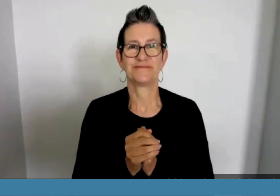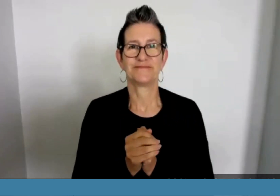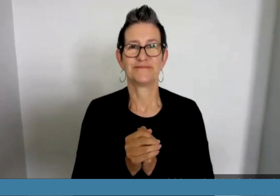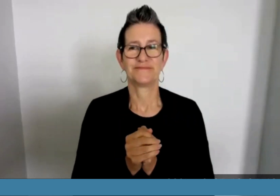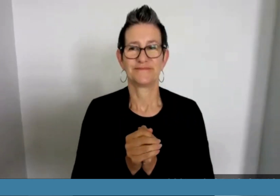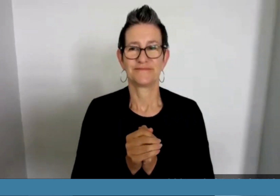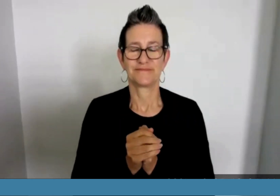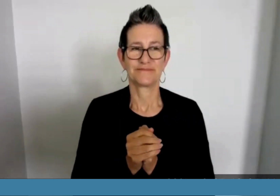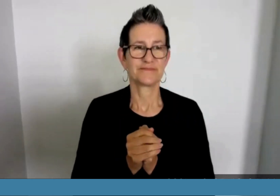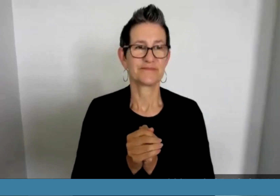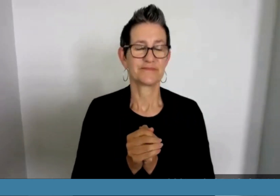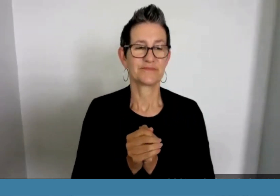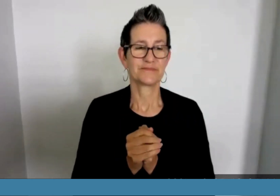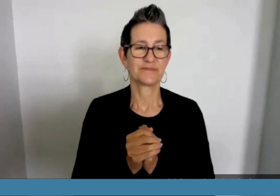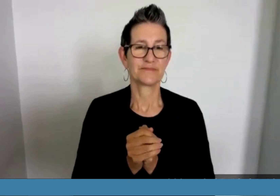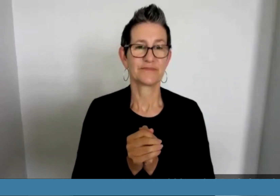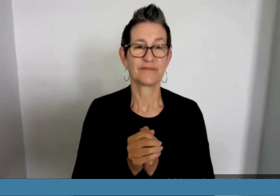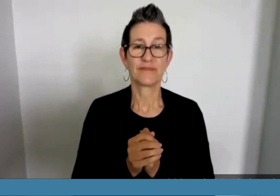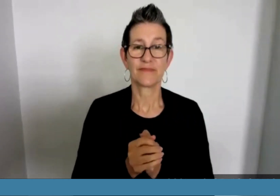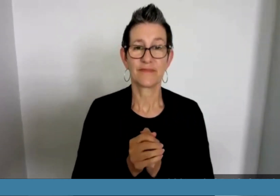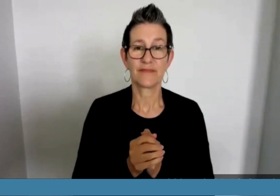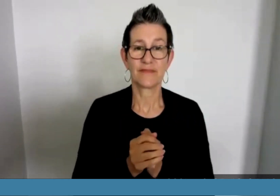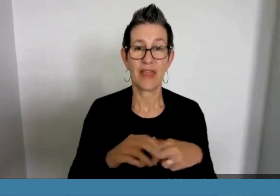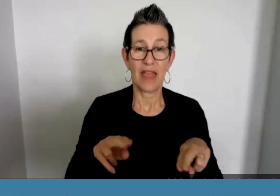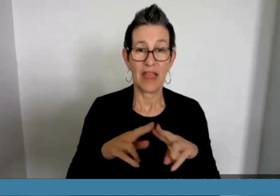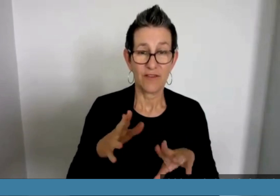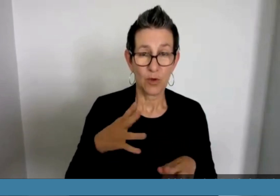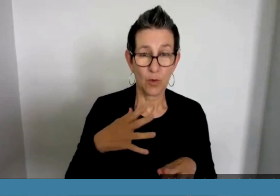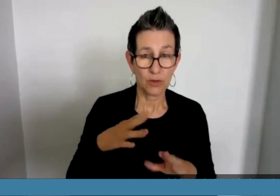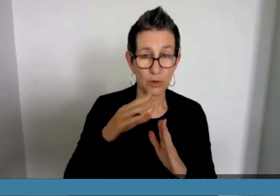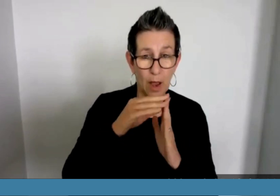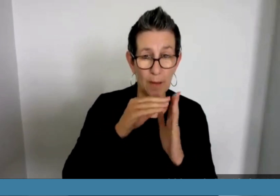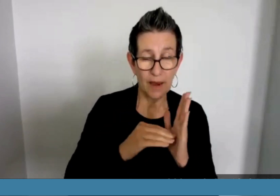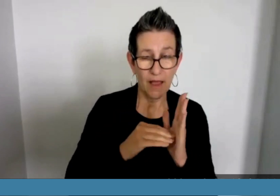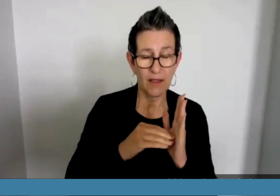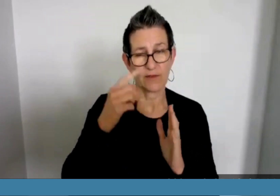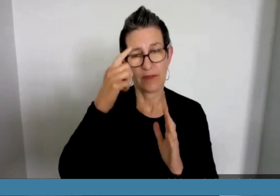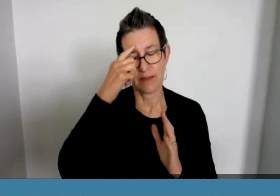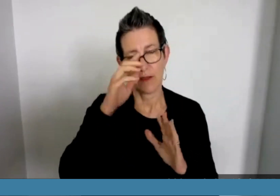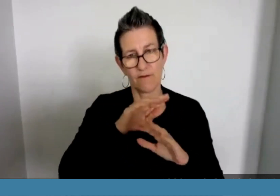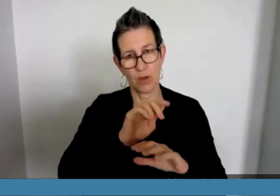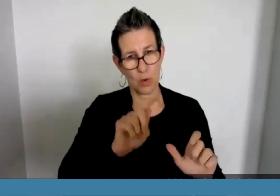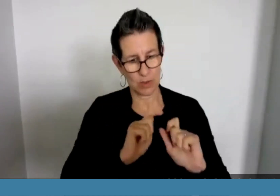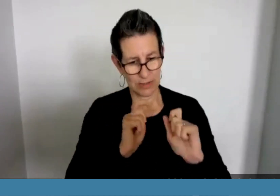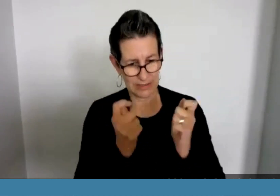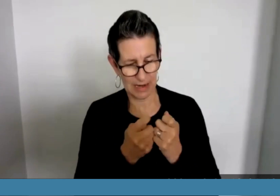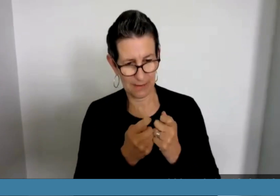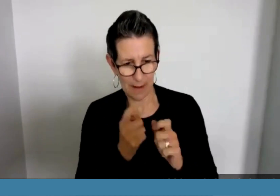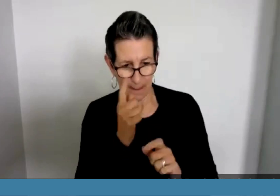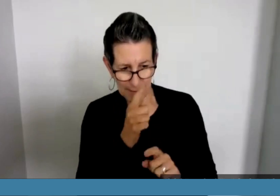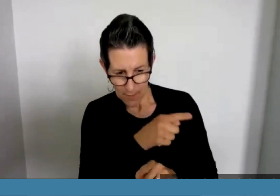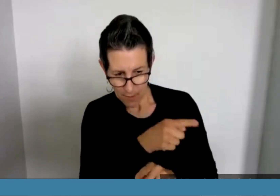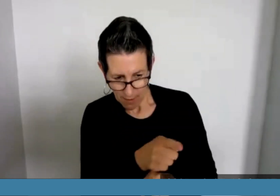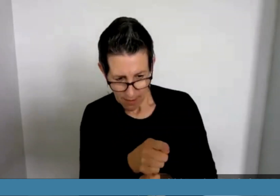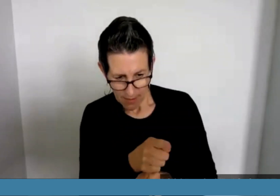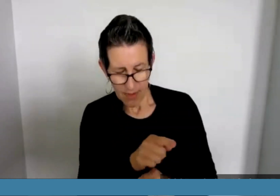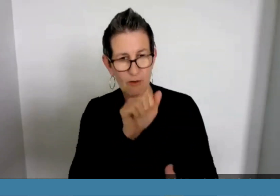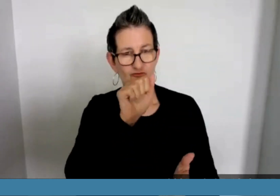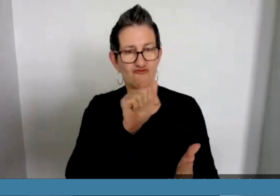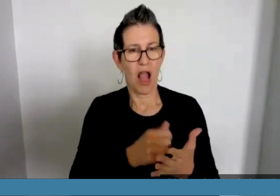If considering applying, it is important to assess as a team whether your team covers the experience as a whole that this